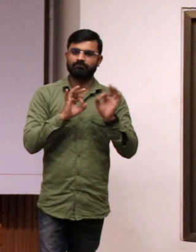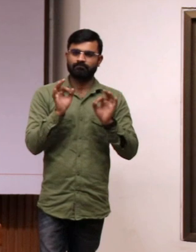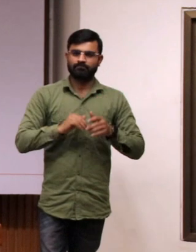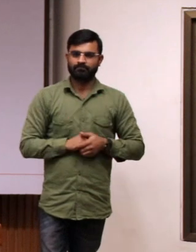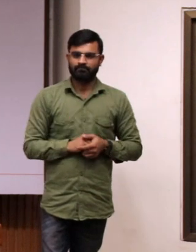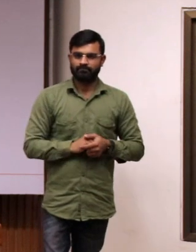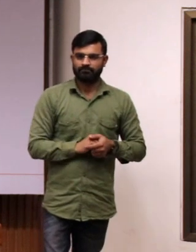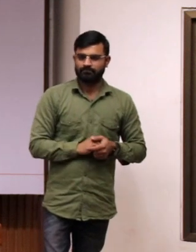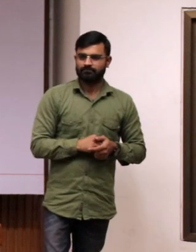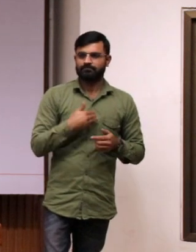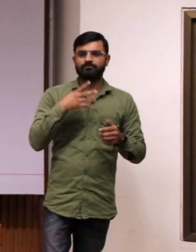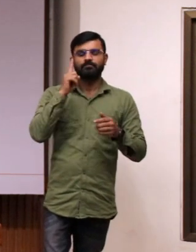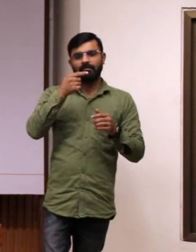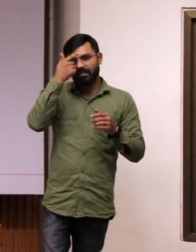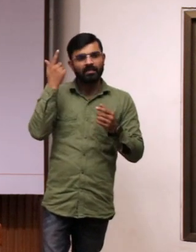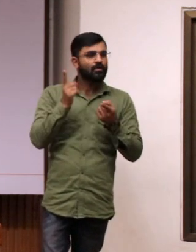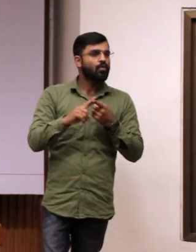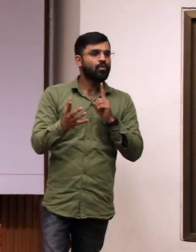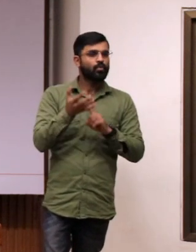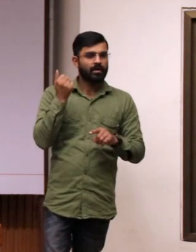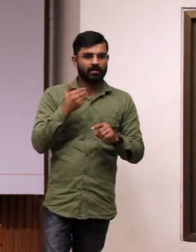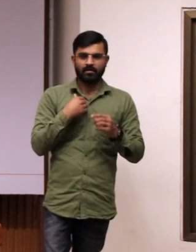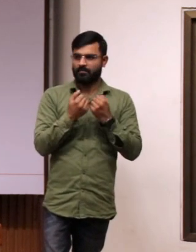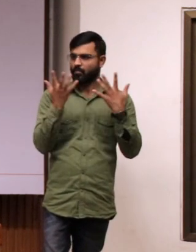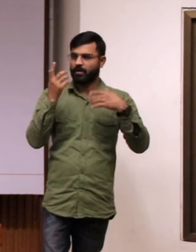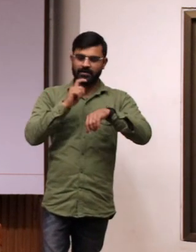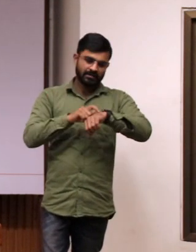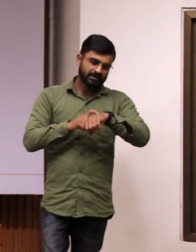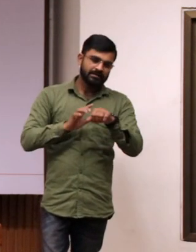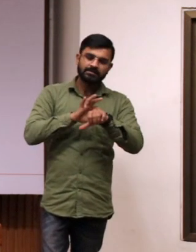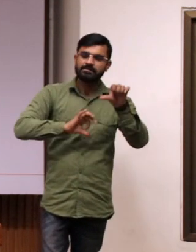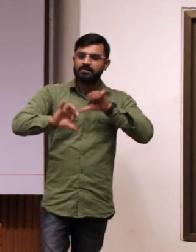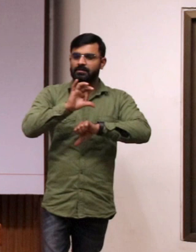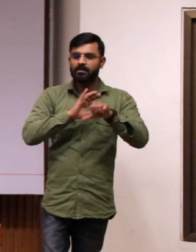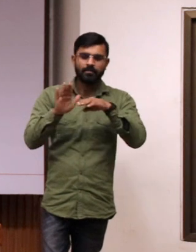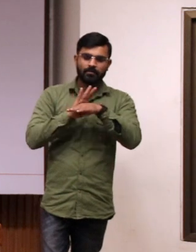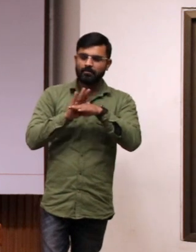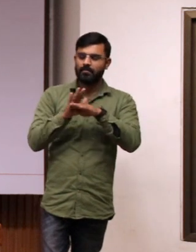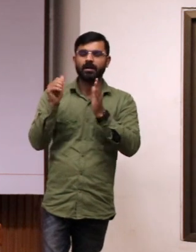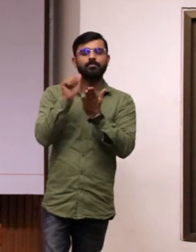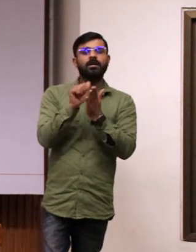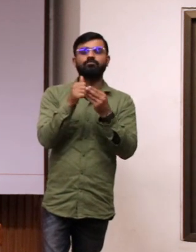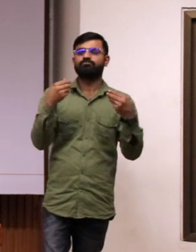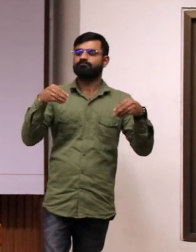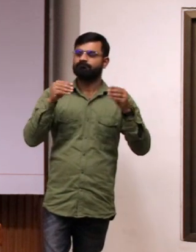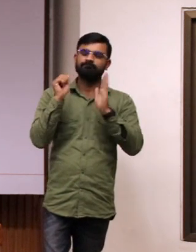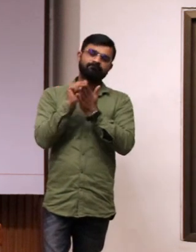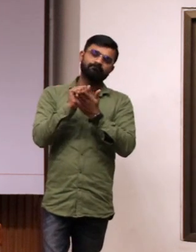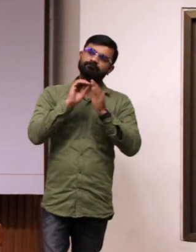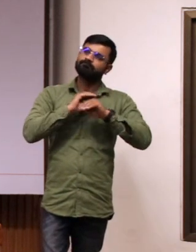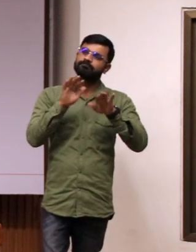And that is one of the unfortunate part. And most of the time, most of the scientists are busy in publishing paper.